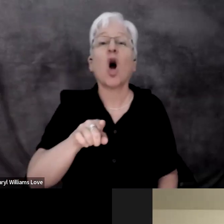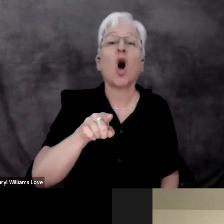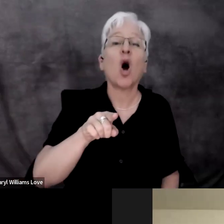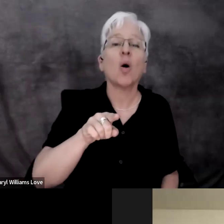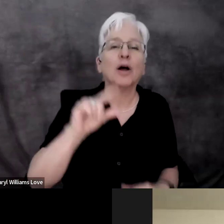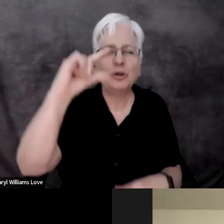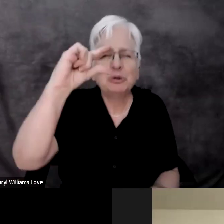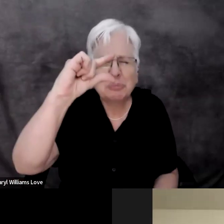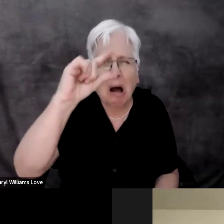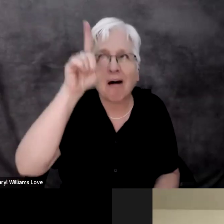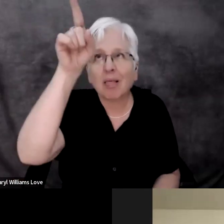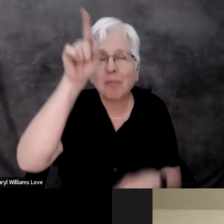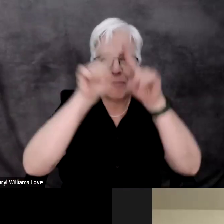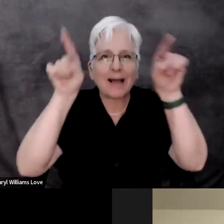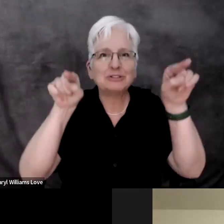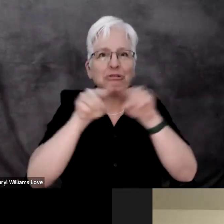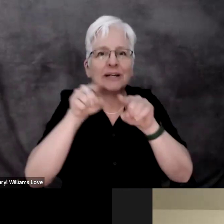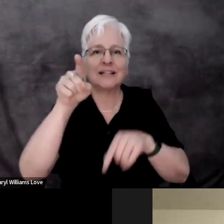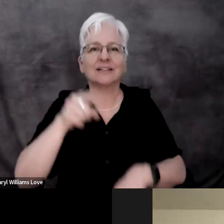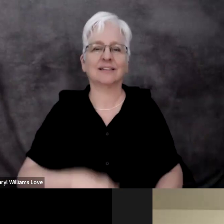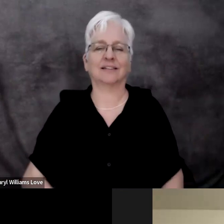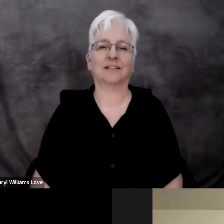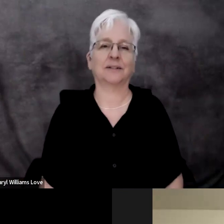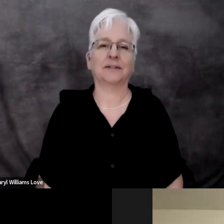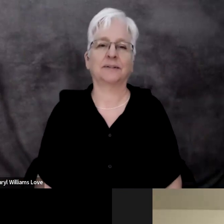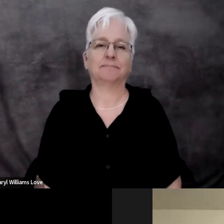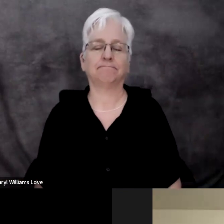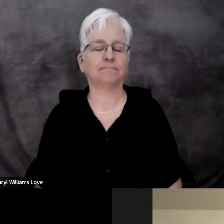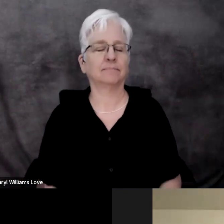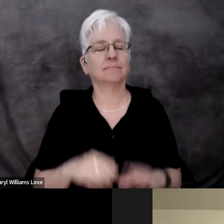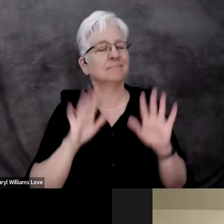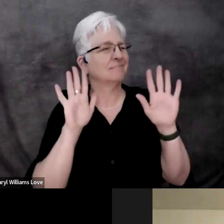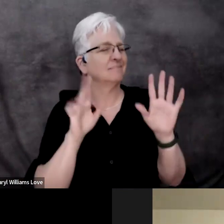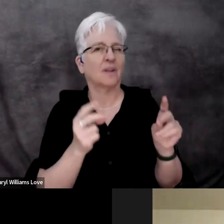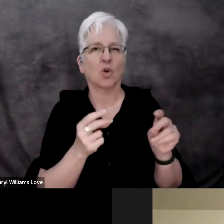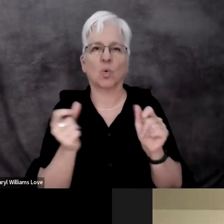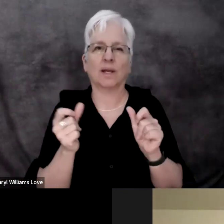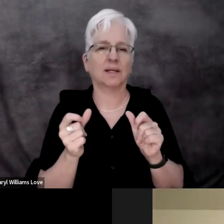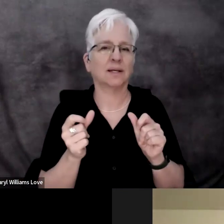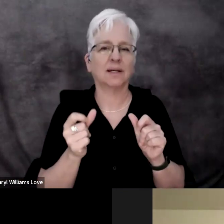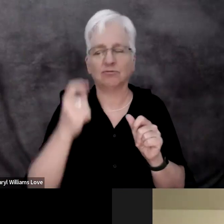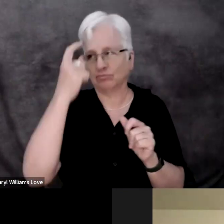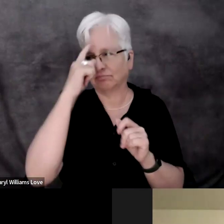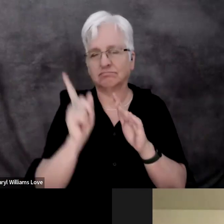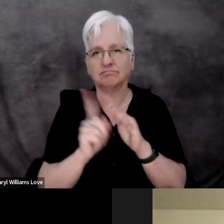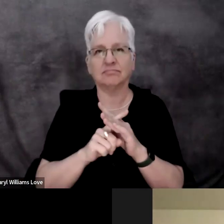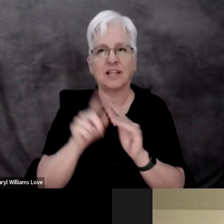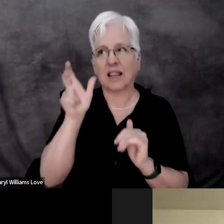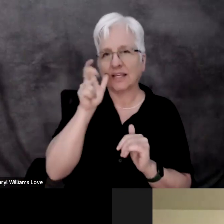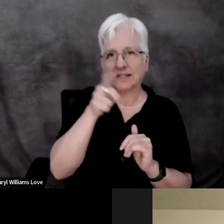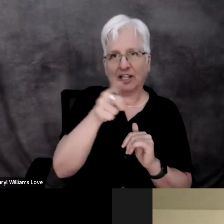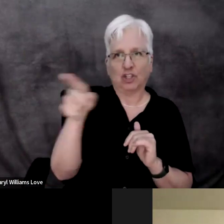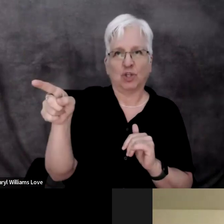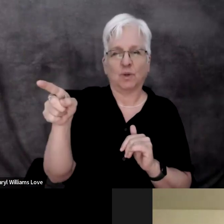up there. I'm blind. This is just real quick, because it just came to my head while I was listening to